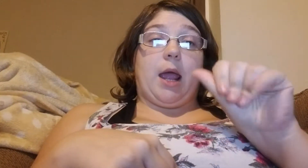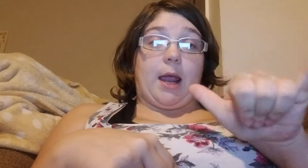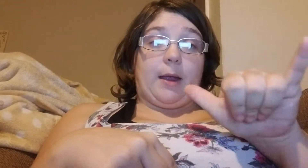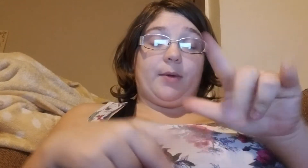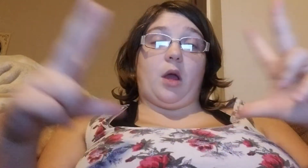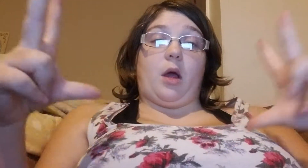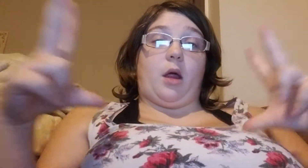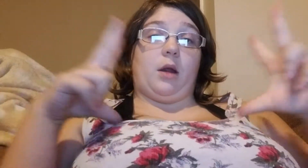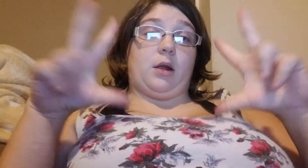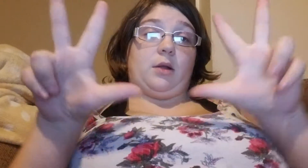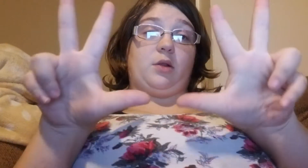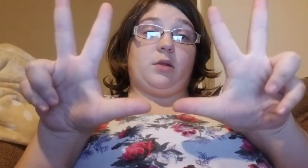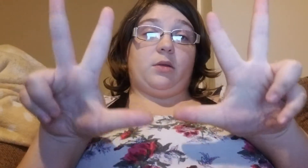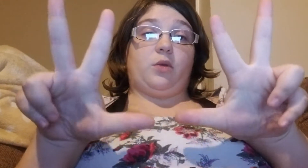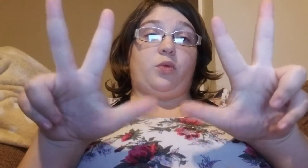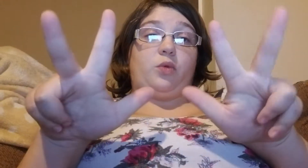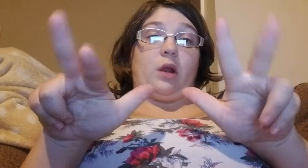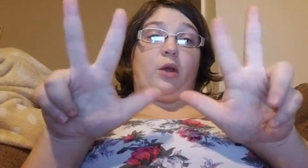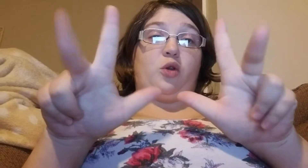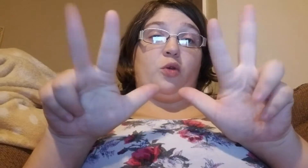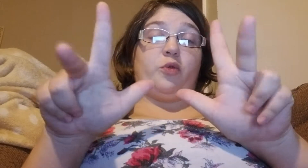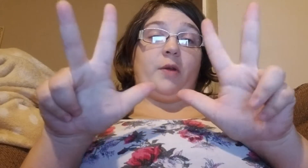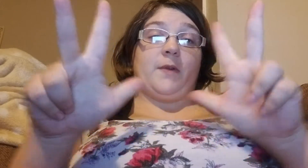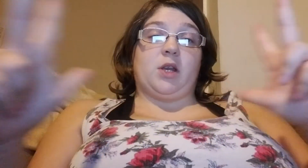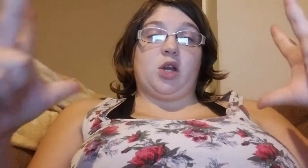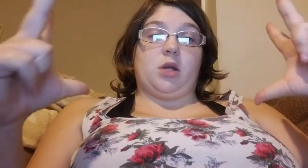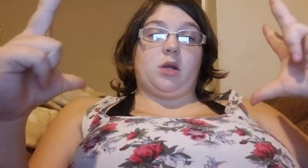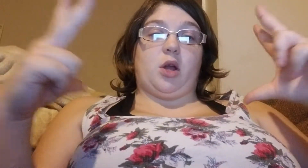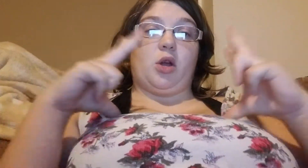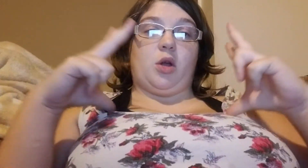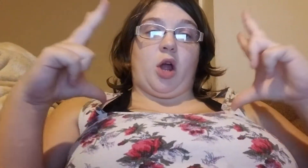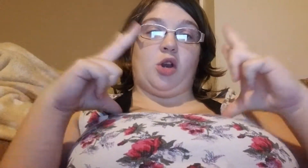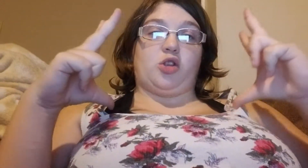Holiday. Holiday. Like use 3 finger on your chest.